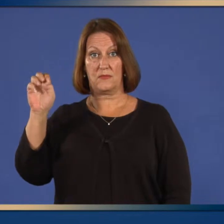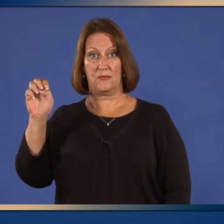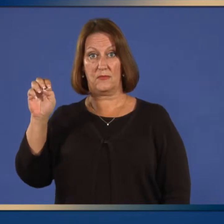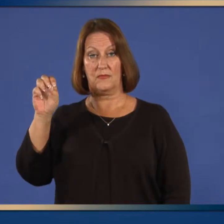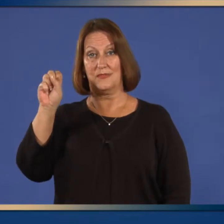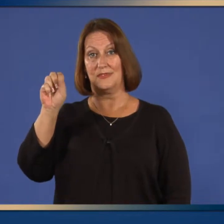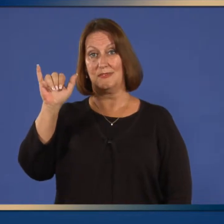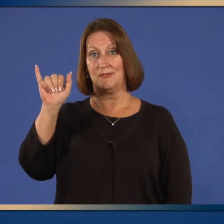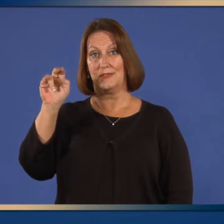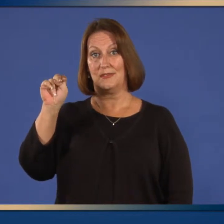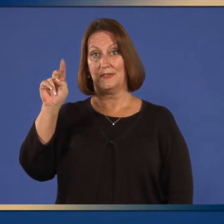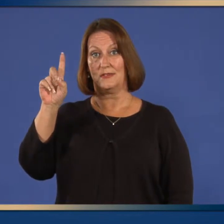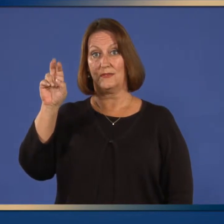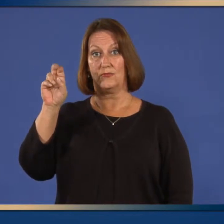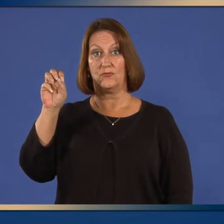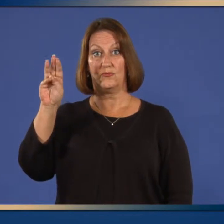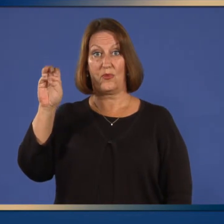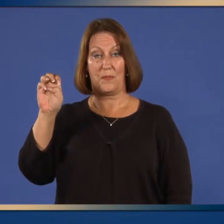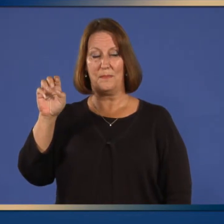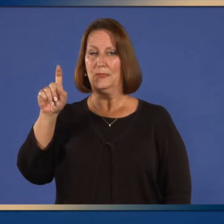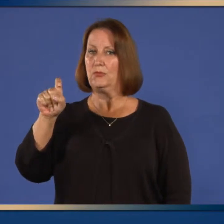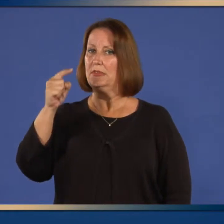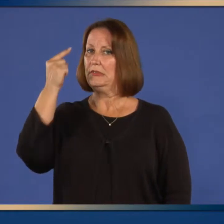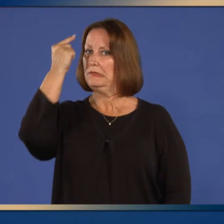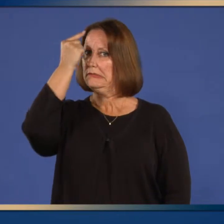is a consideration with the following.